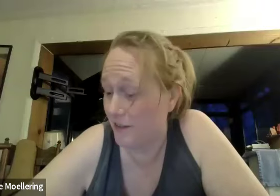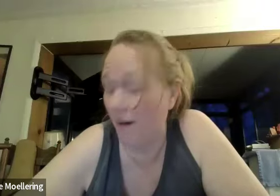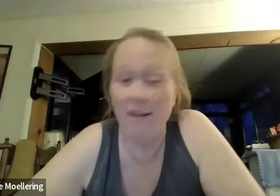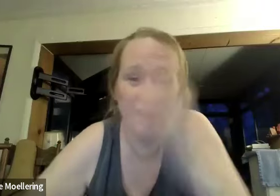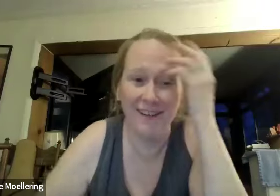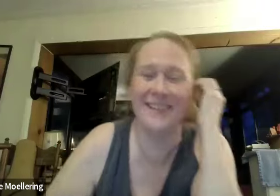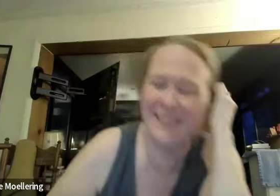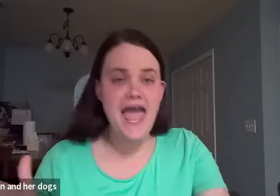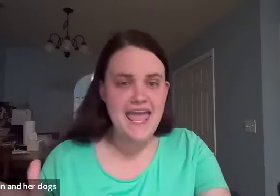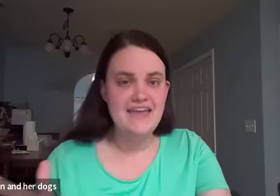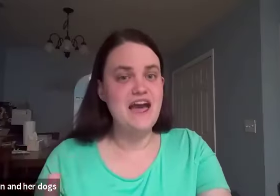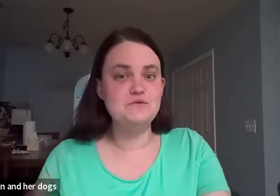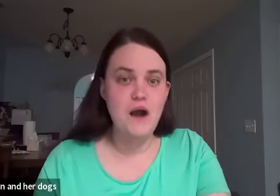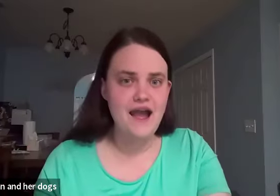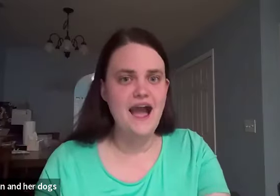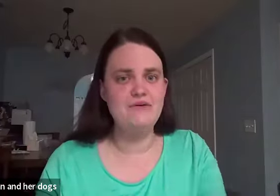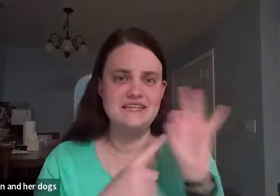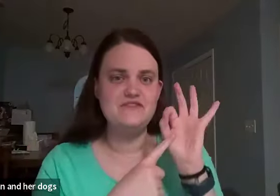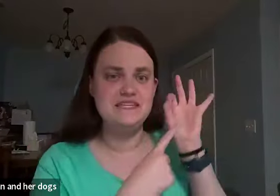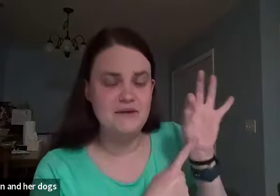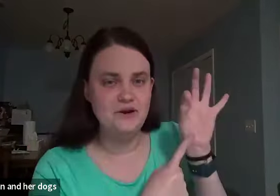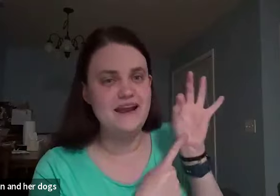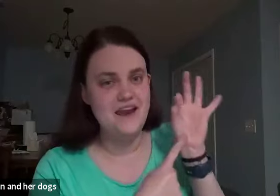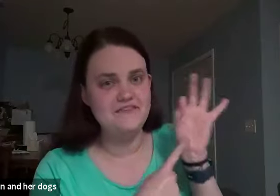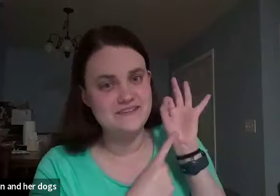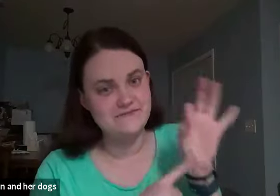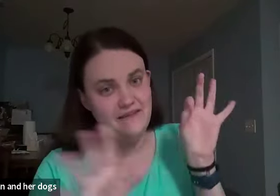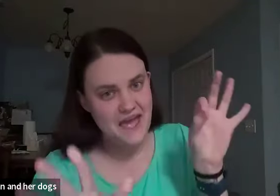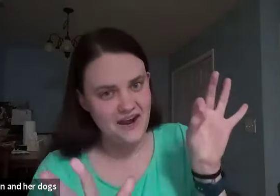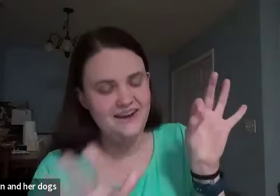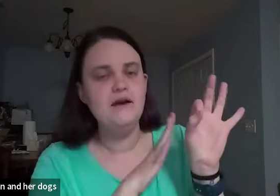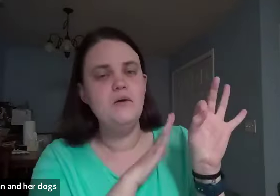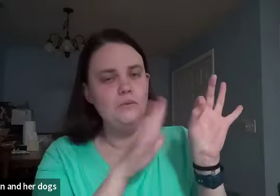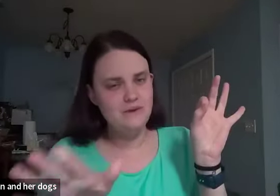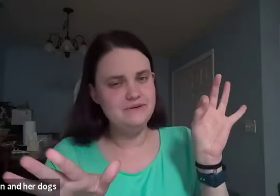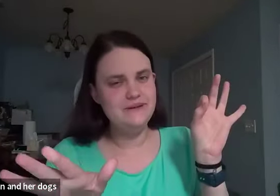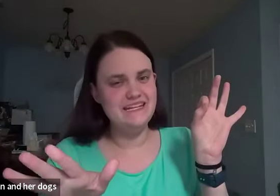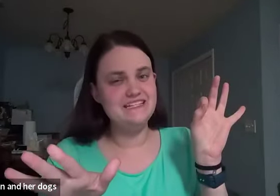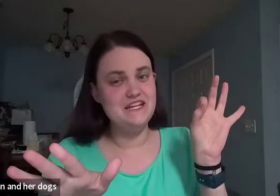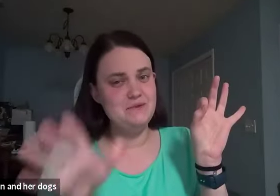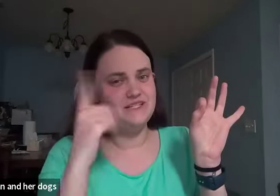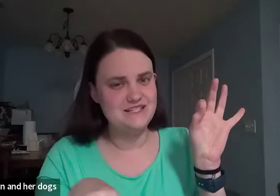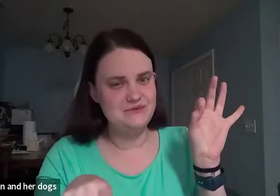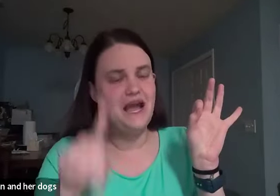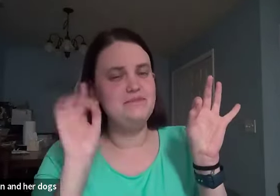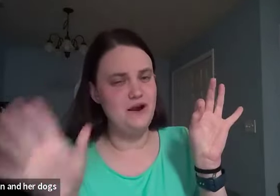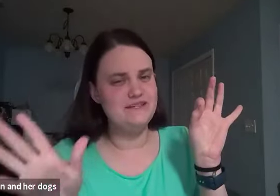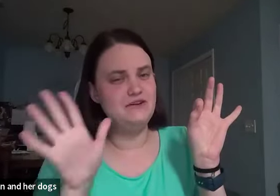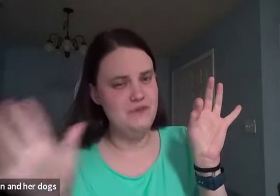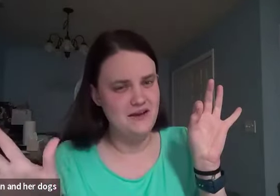y'all. I am. Hey, that's why I said this number and not the letter. We will be getting into numbers next week. I promise it'll make